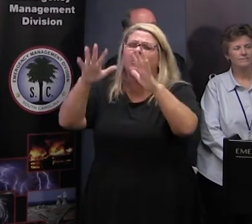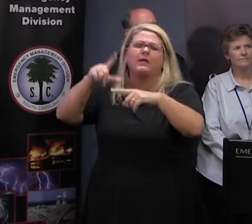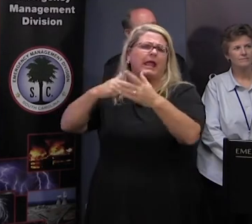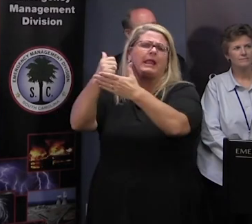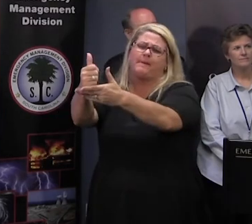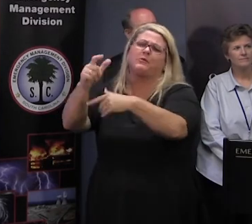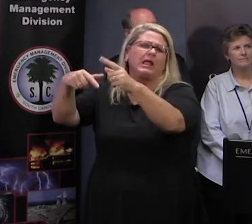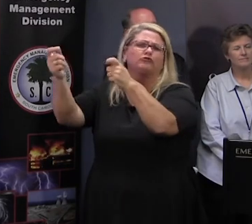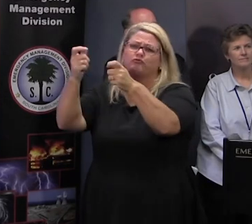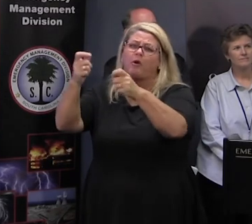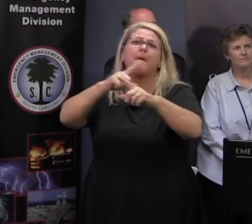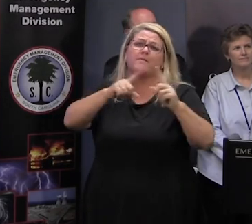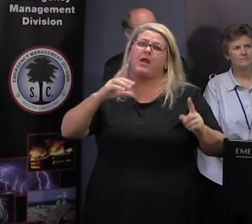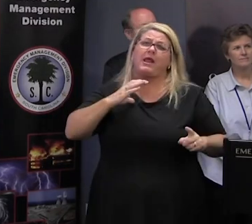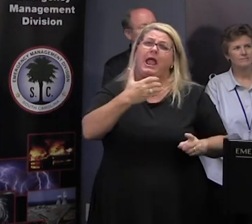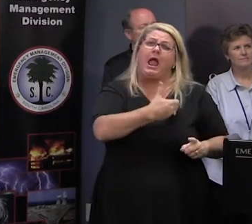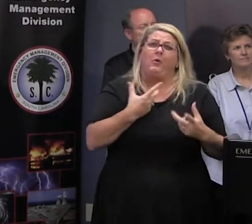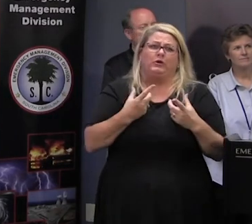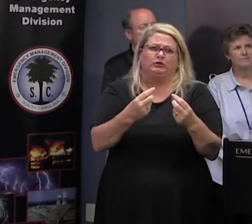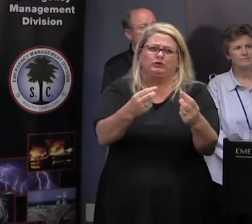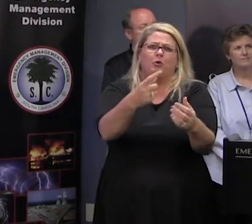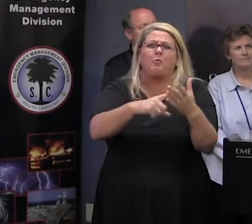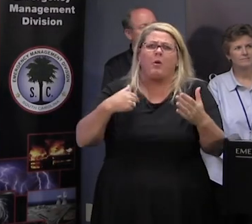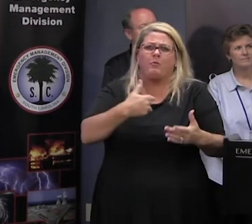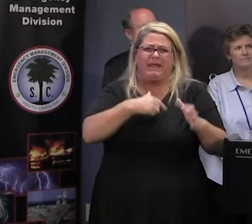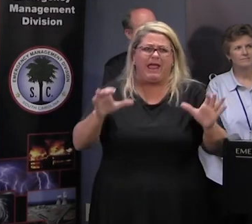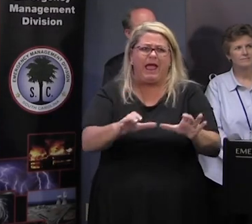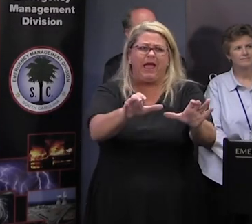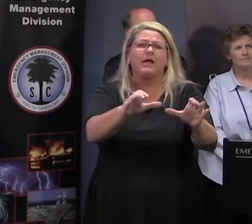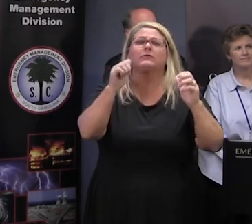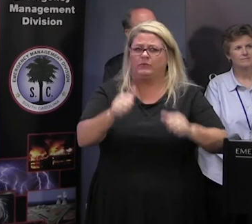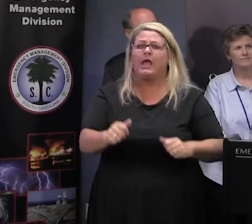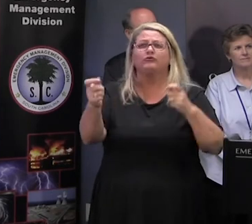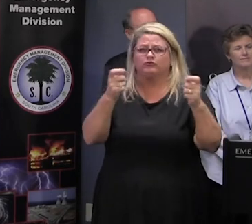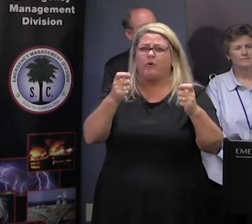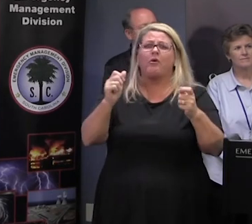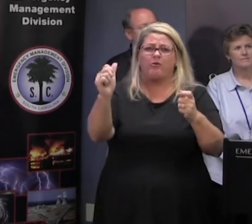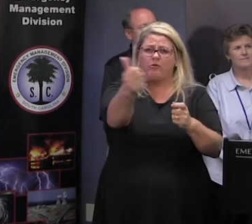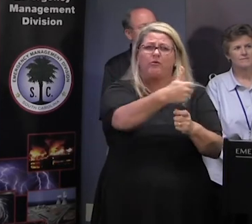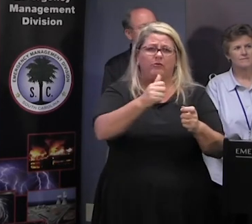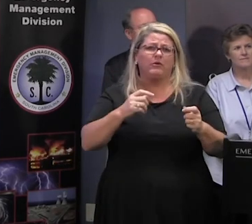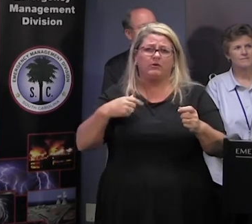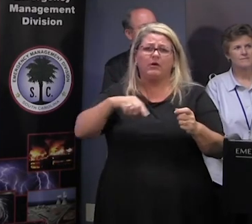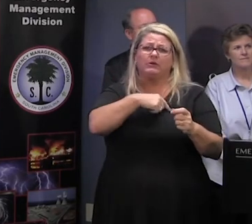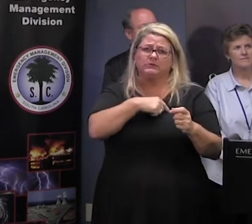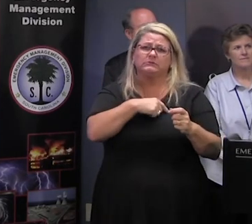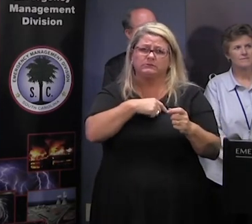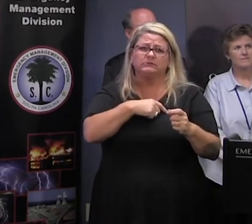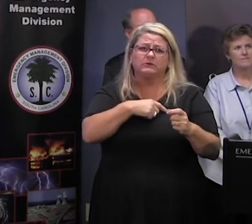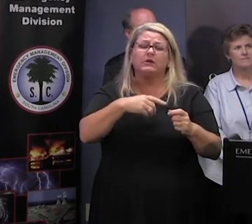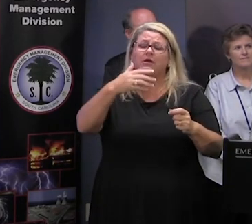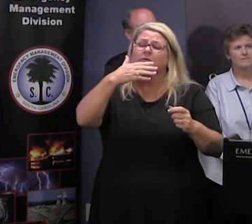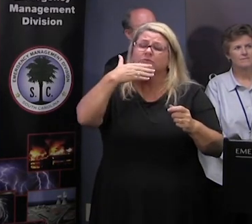of our control. But our response is what we can control. We have done extremely well in South Carolina with the great